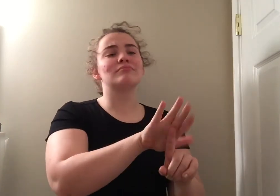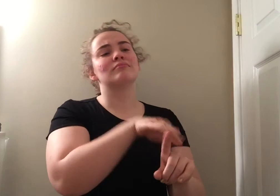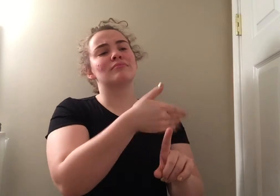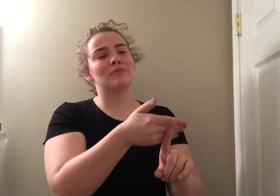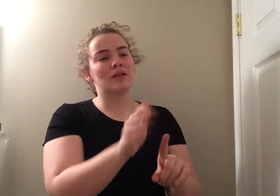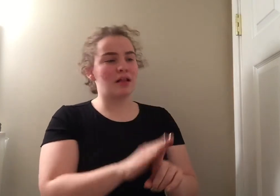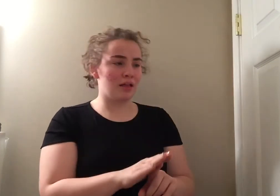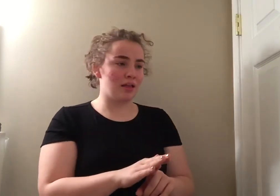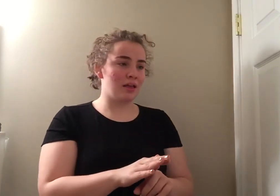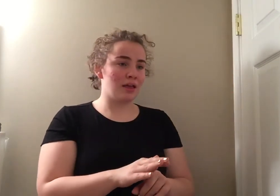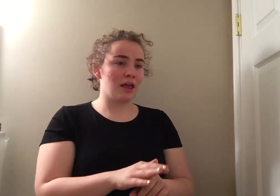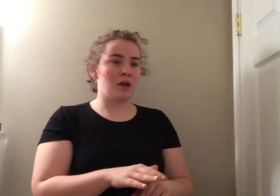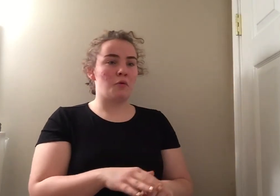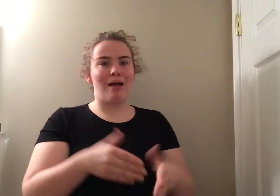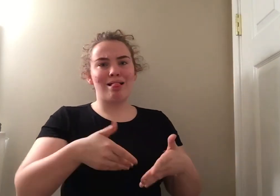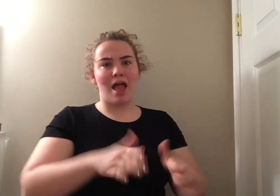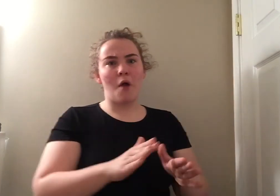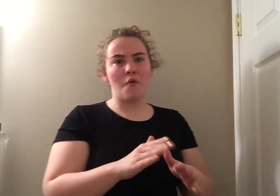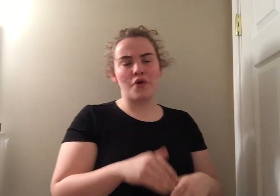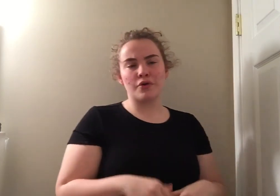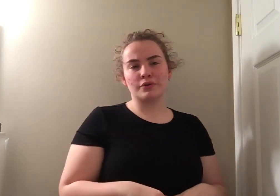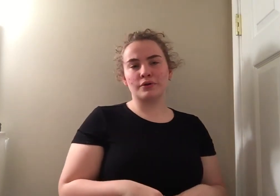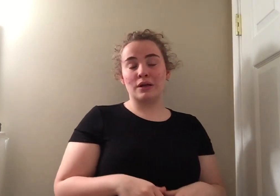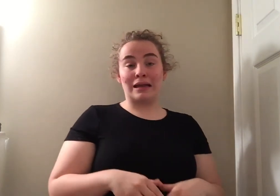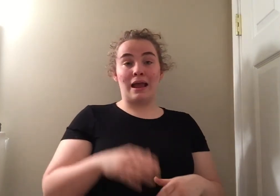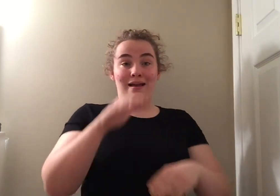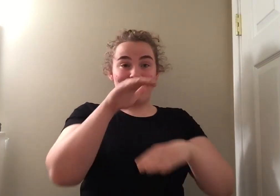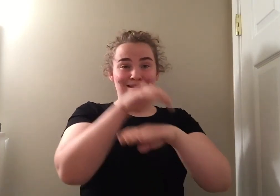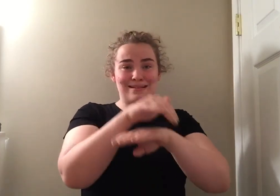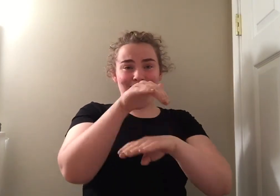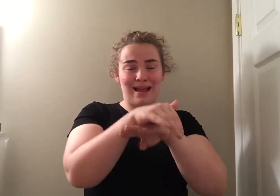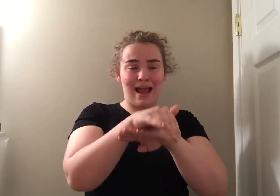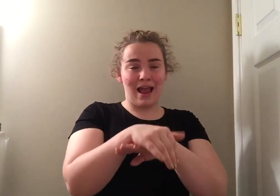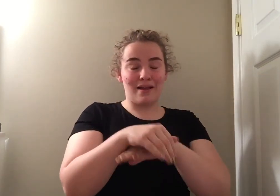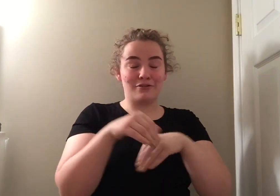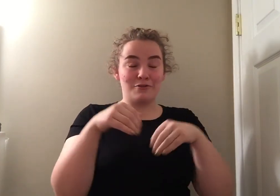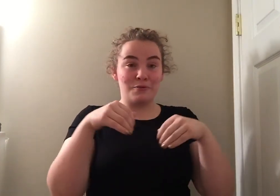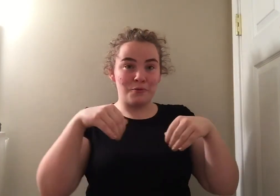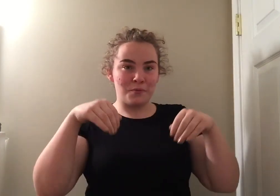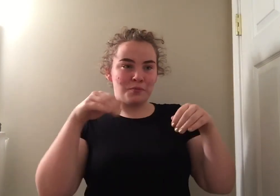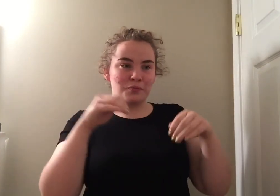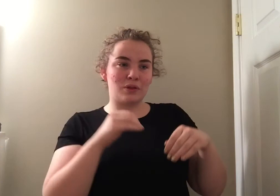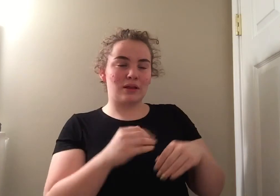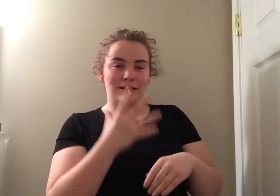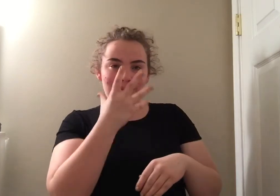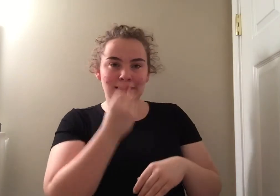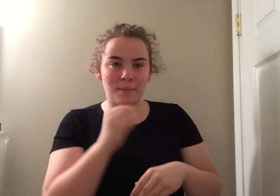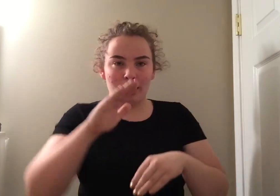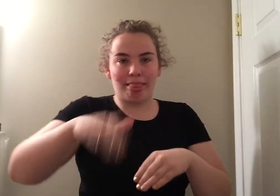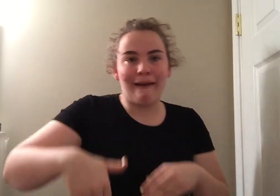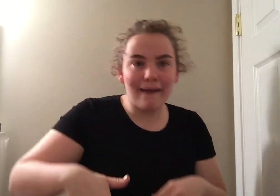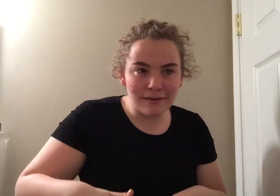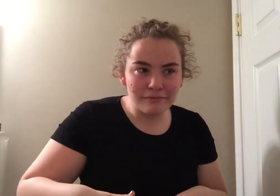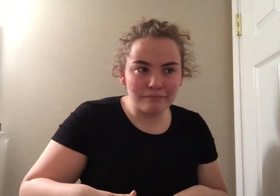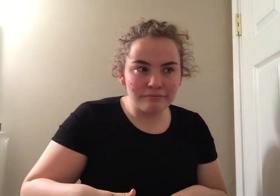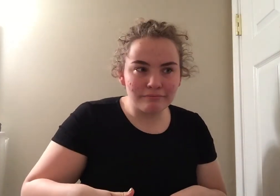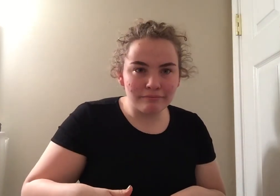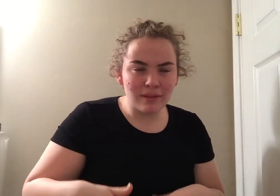up 15 minutes later every night. It didn't matter. Nothing worked.